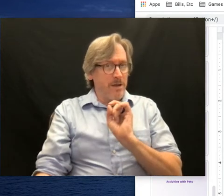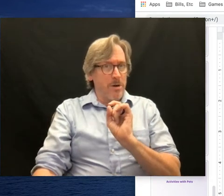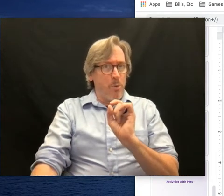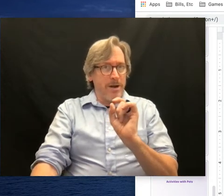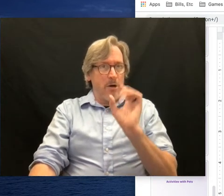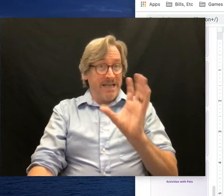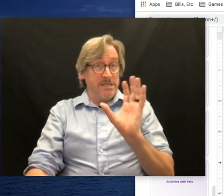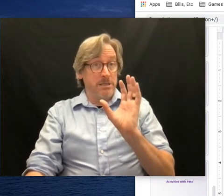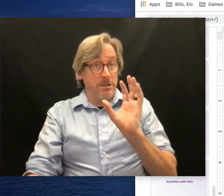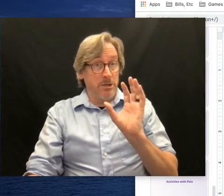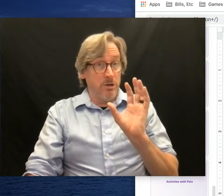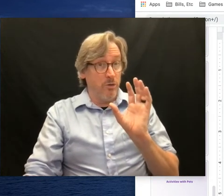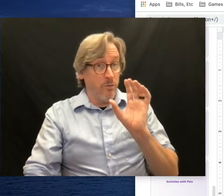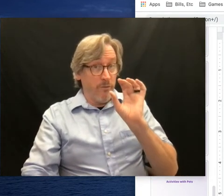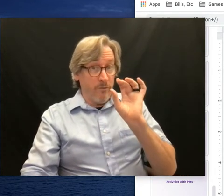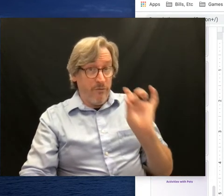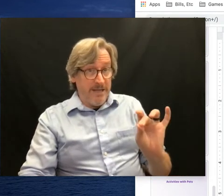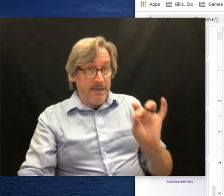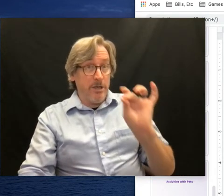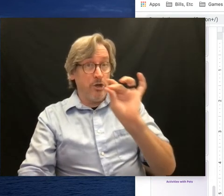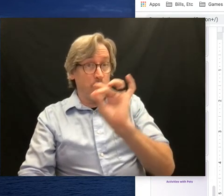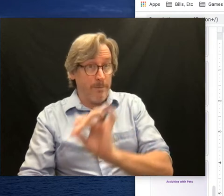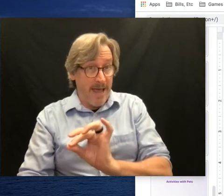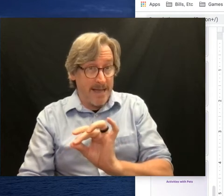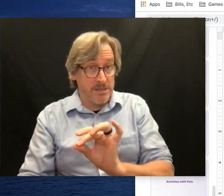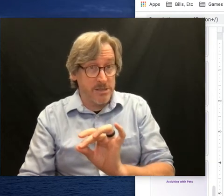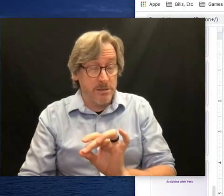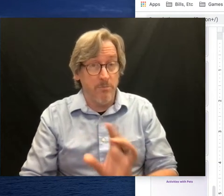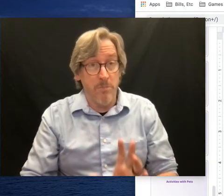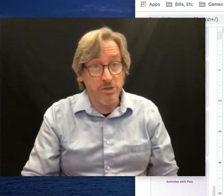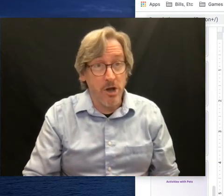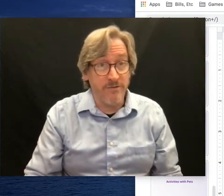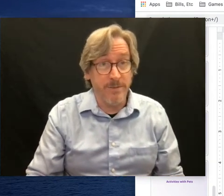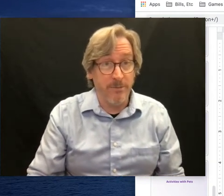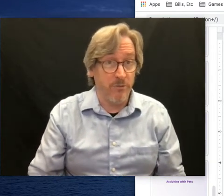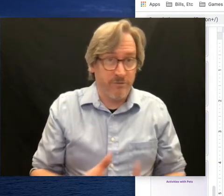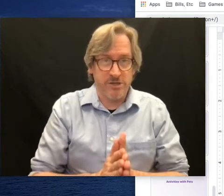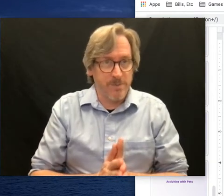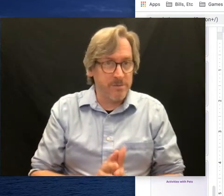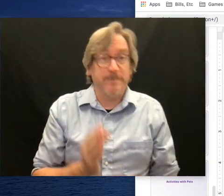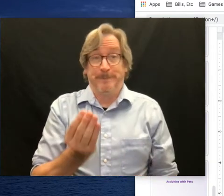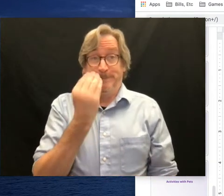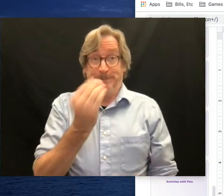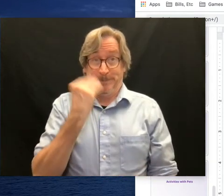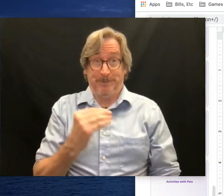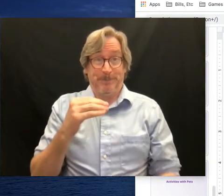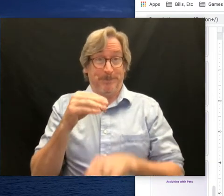One thing I want to point out is feeding your pets. Most often, people first.